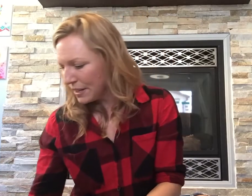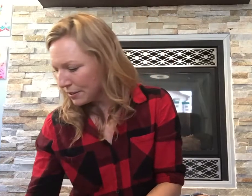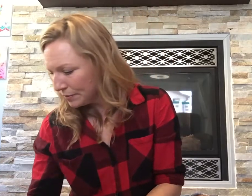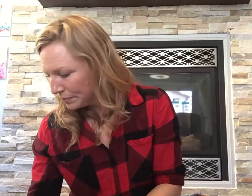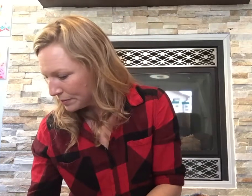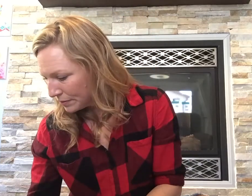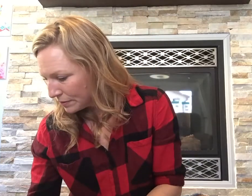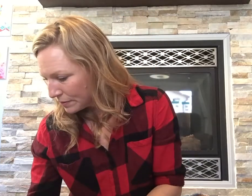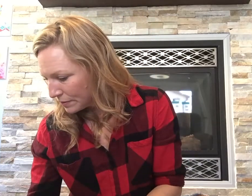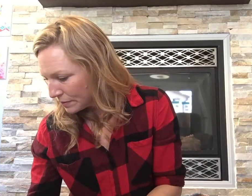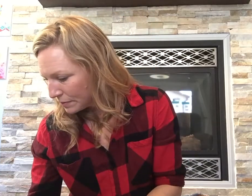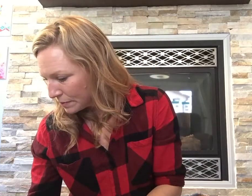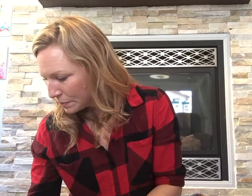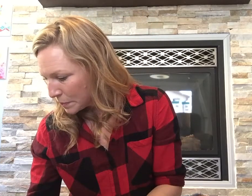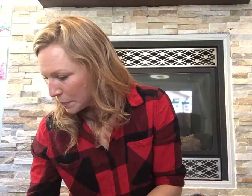go.